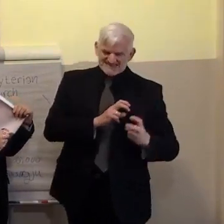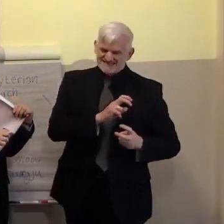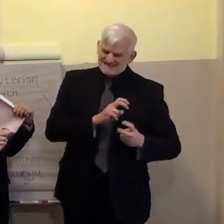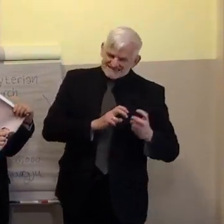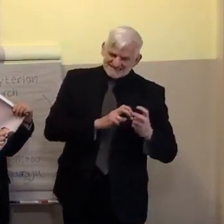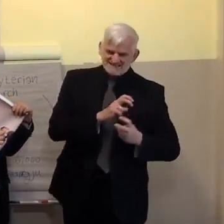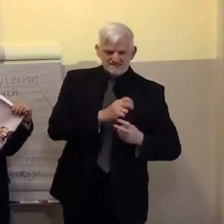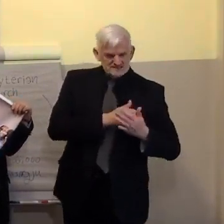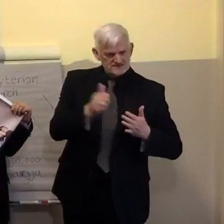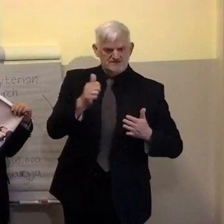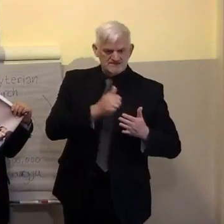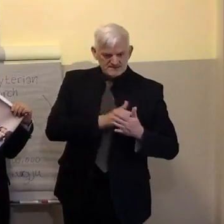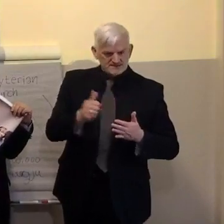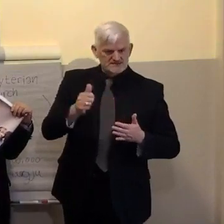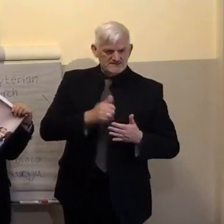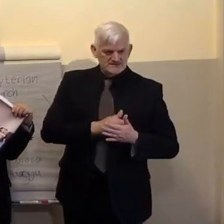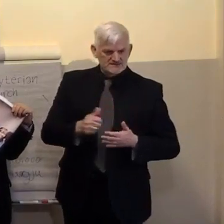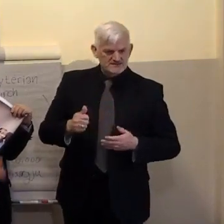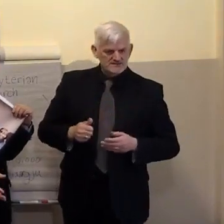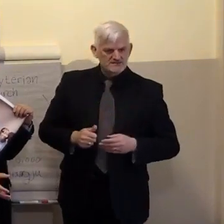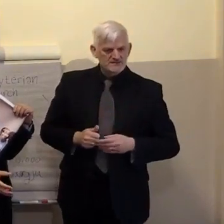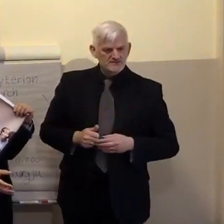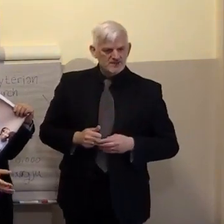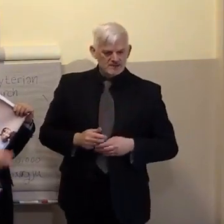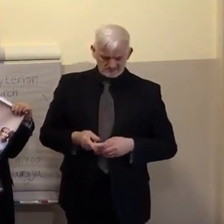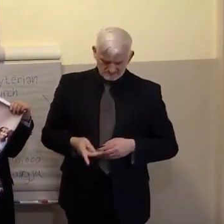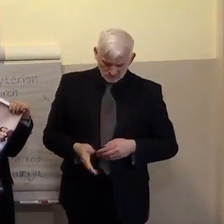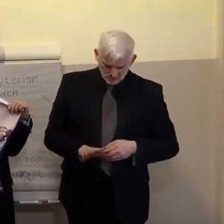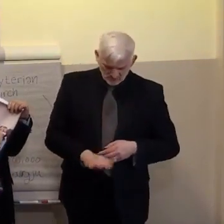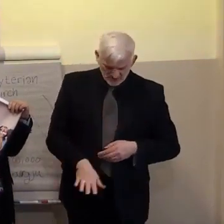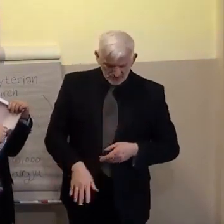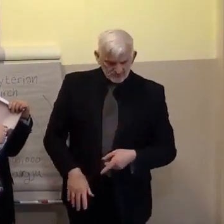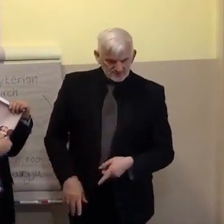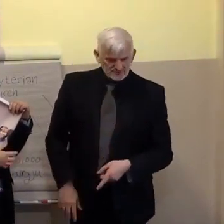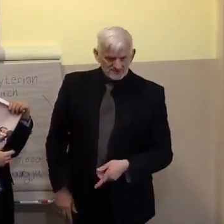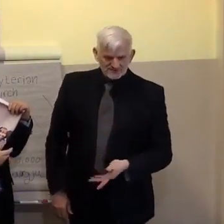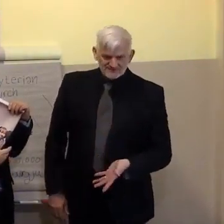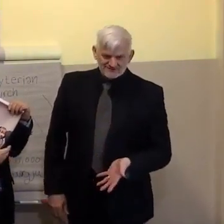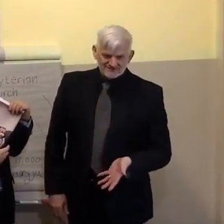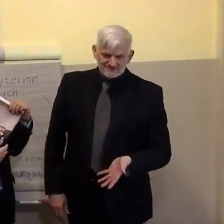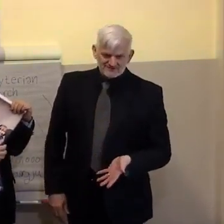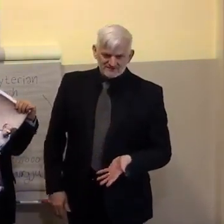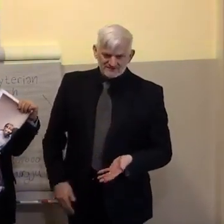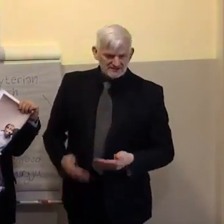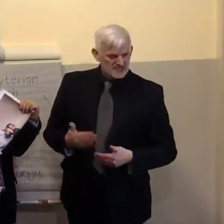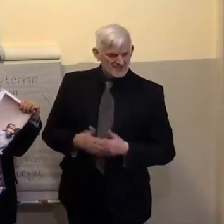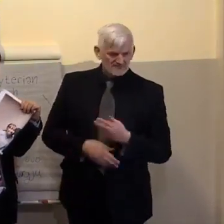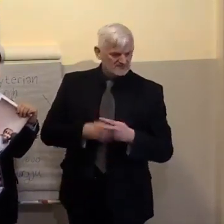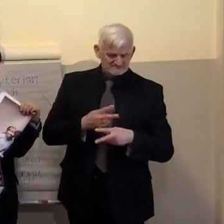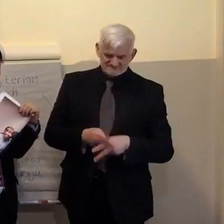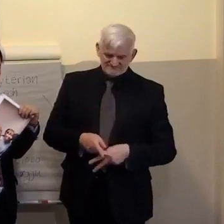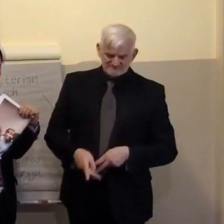Never look after children in her life. sometimes they fight each other